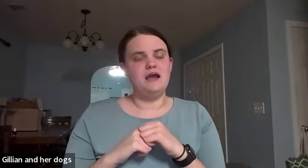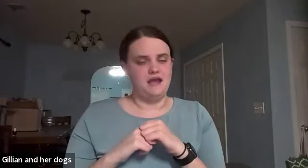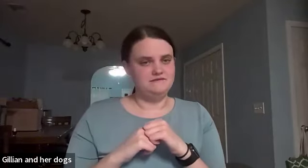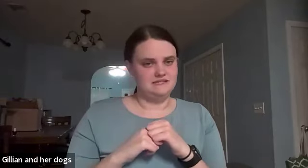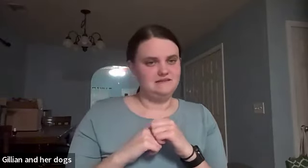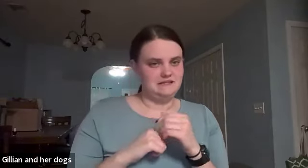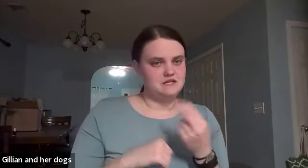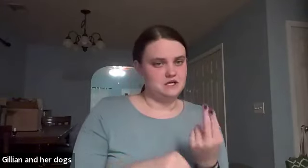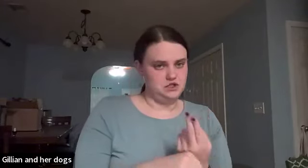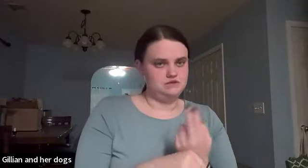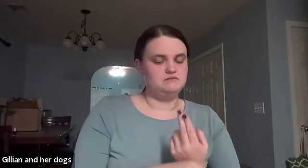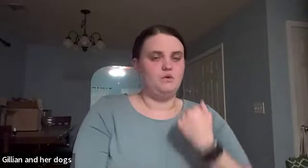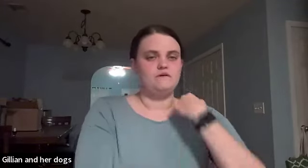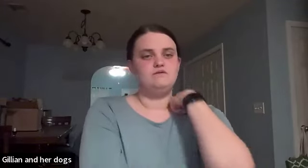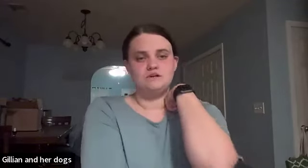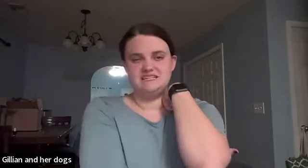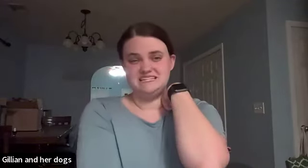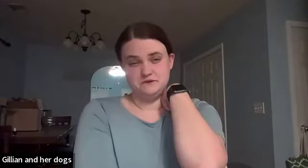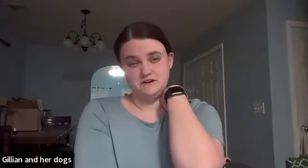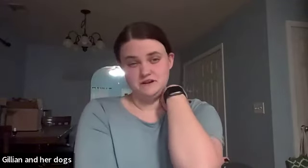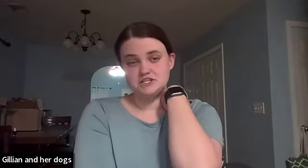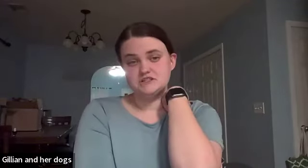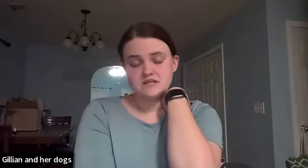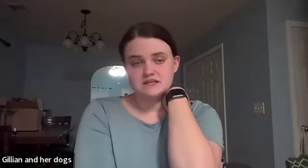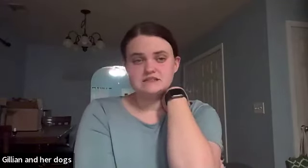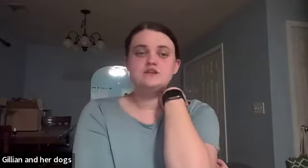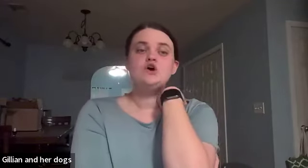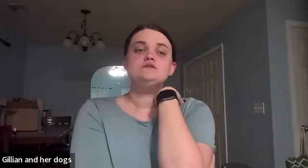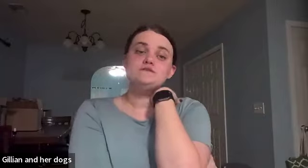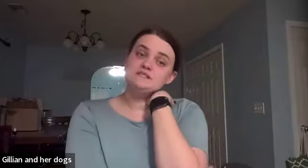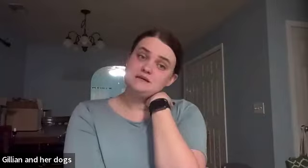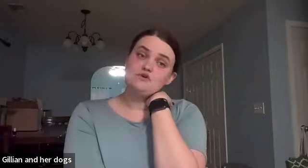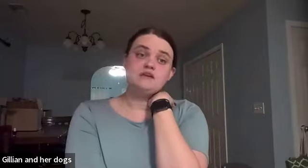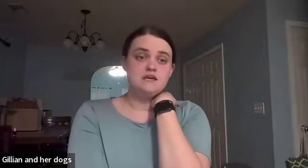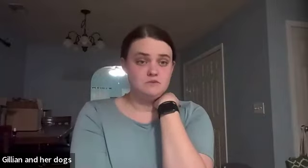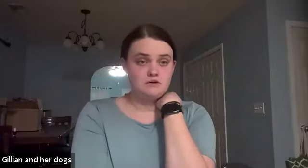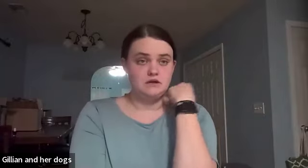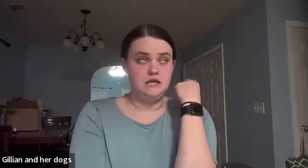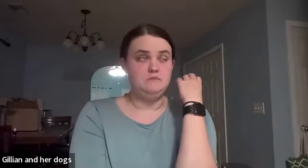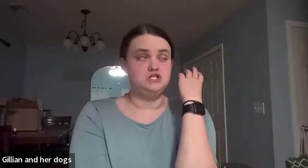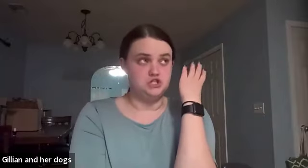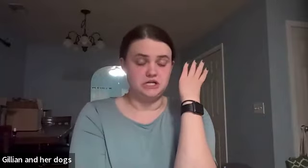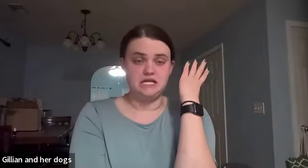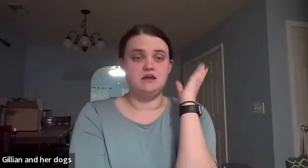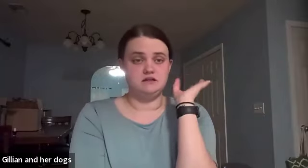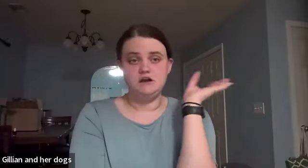I have seen these kind of used more for the different variations of sciences. So for example, chemistry cannot